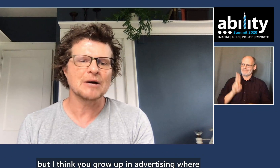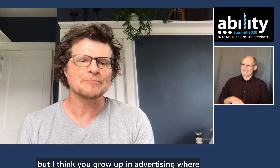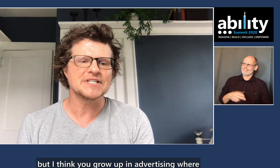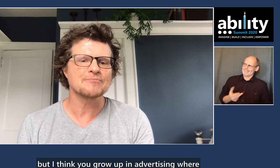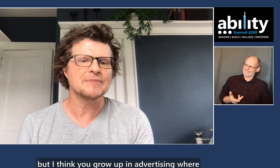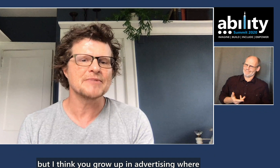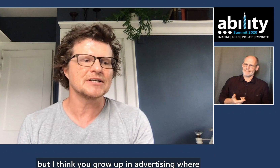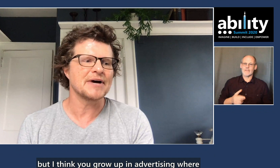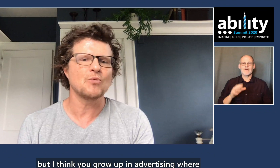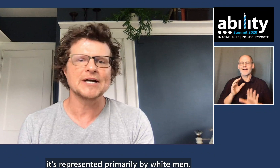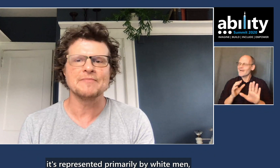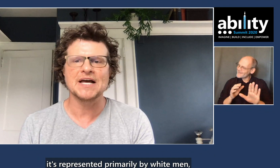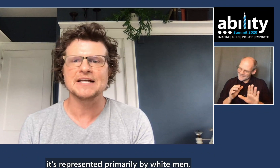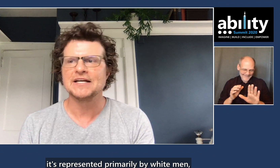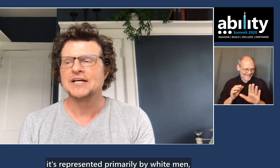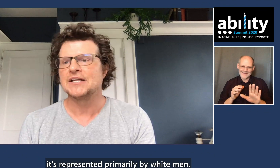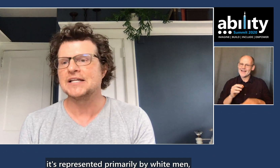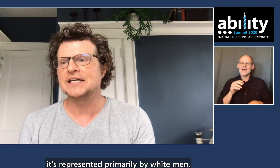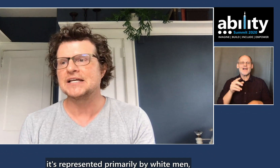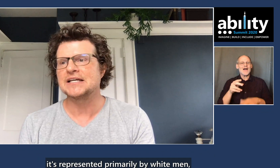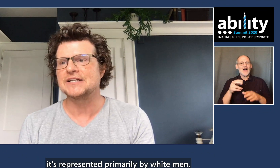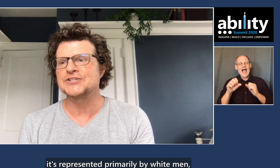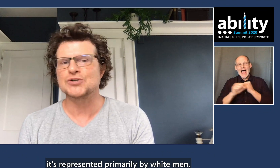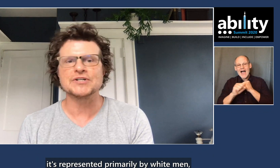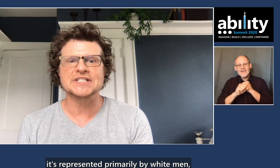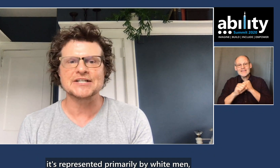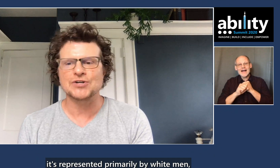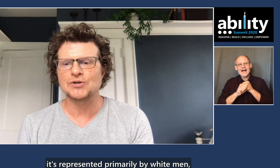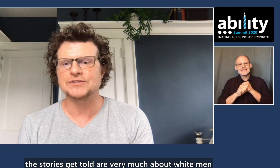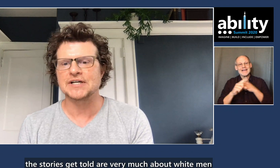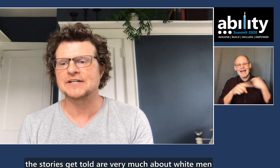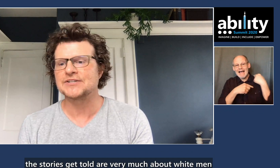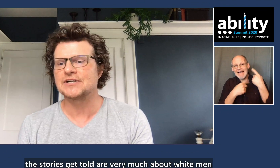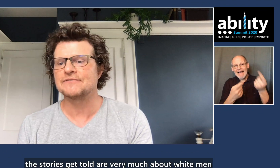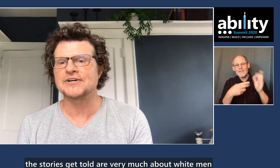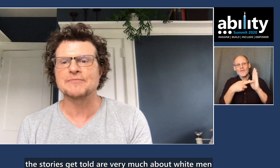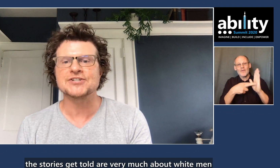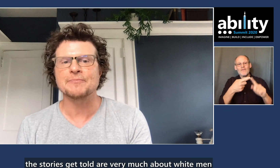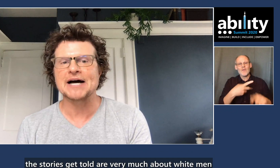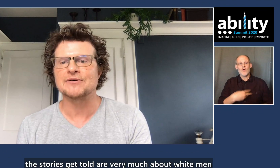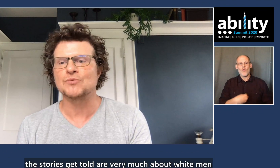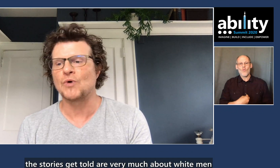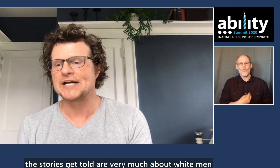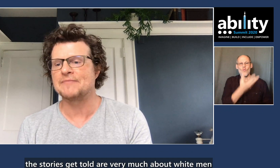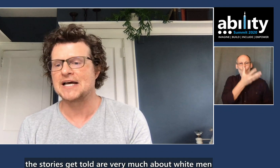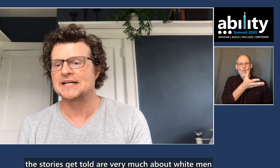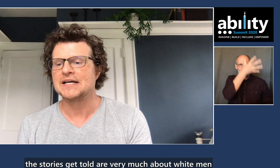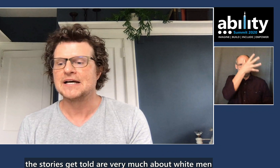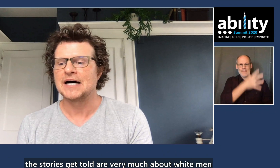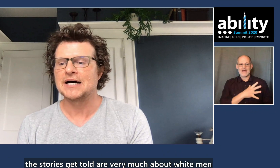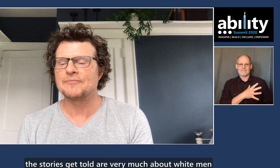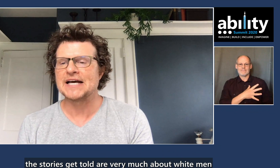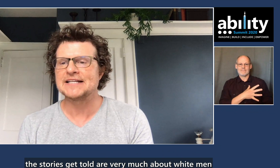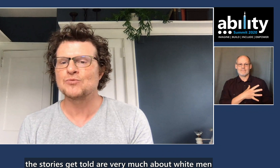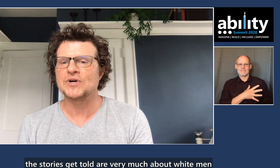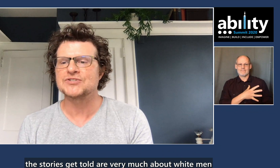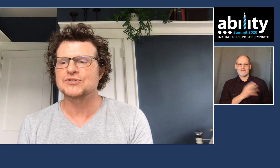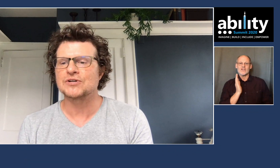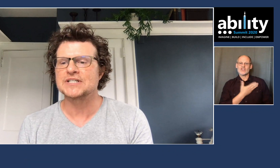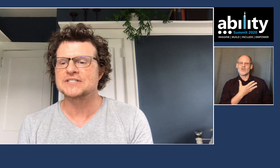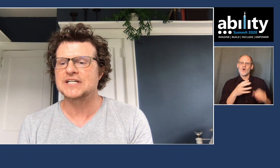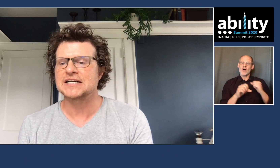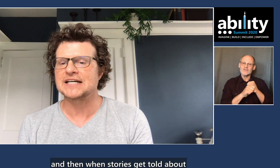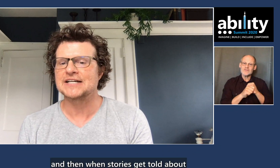where it's represented primarily by white men. The stories get told are, very much about white men. And then